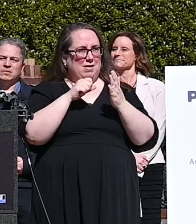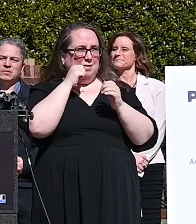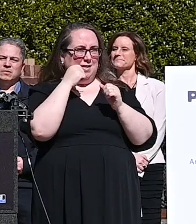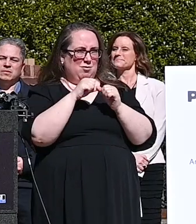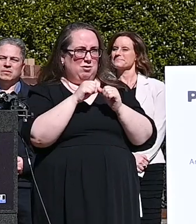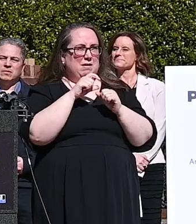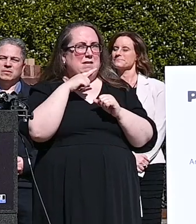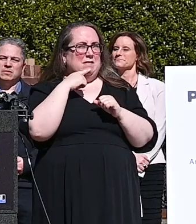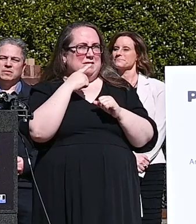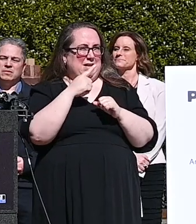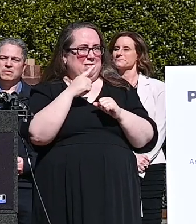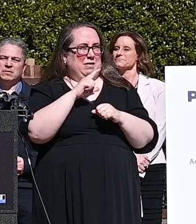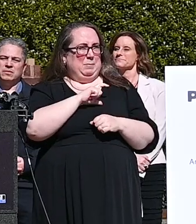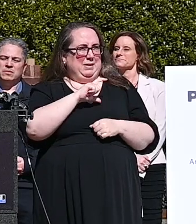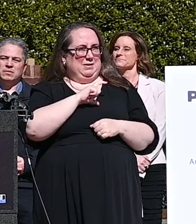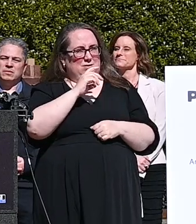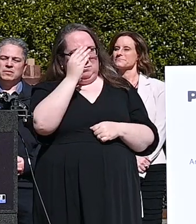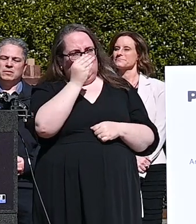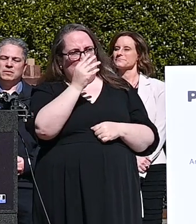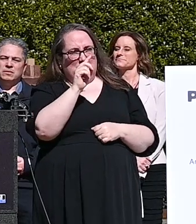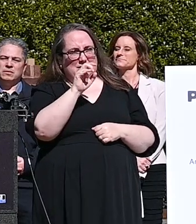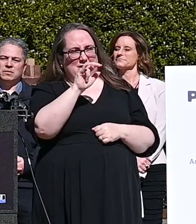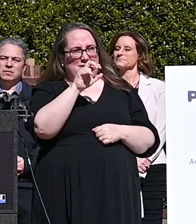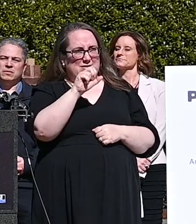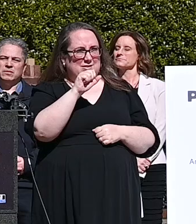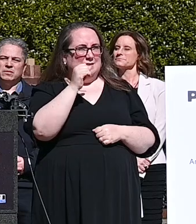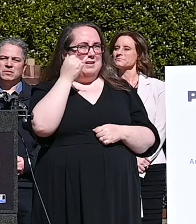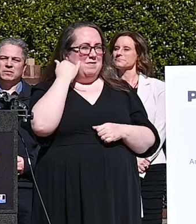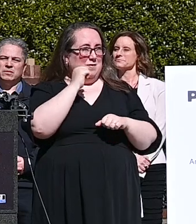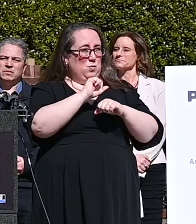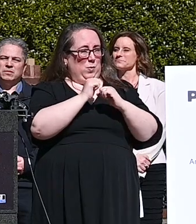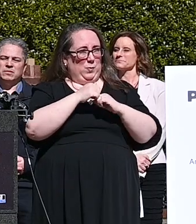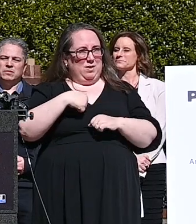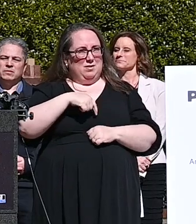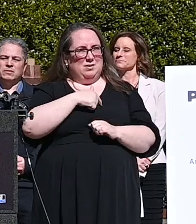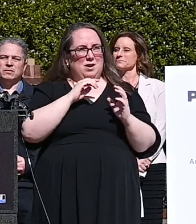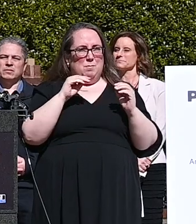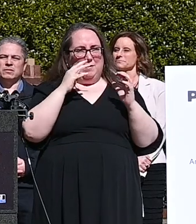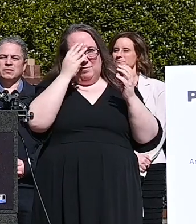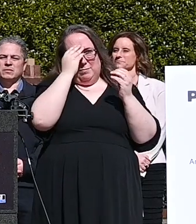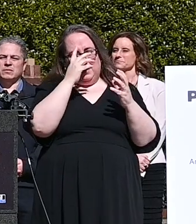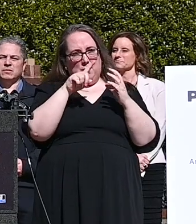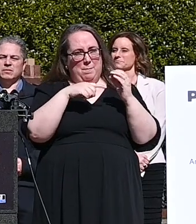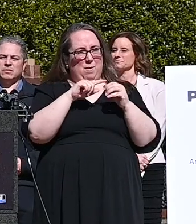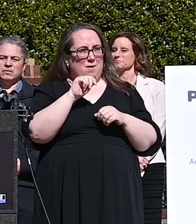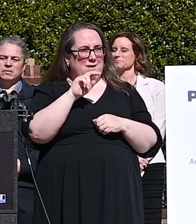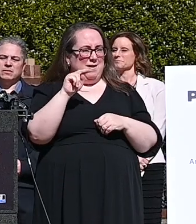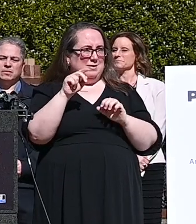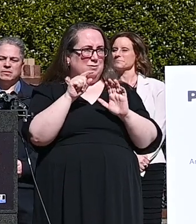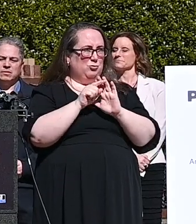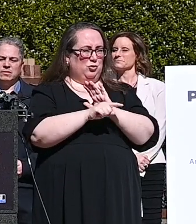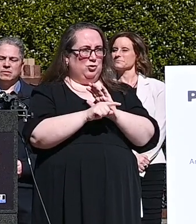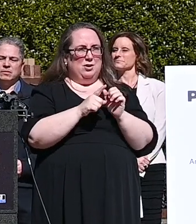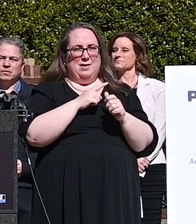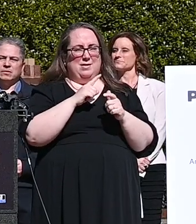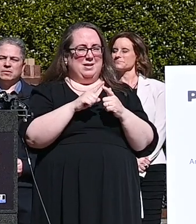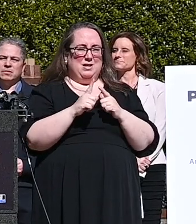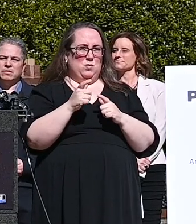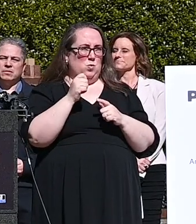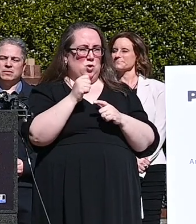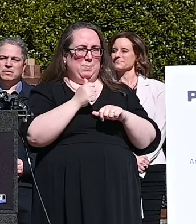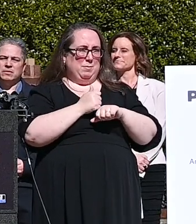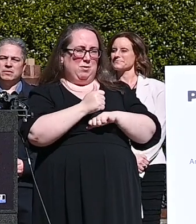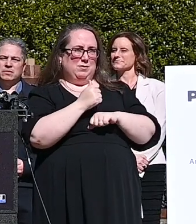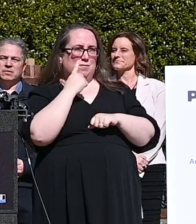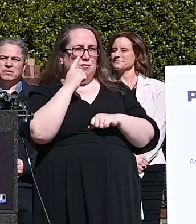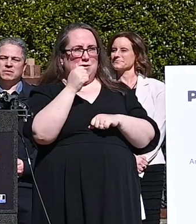directing the police to inform Davis that if he cooperated fully in providing information about Ann's murder, he would not be prosecuted for